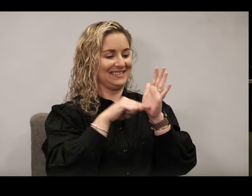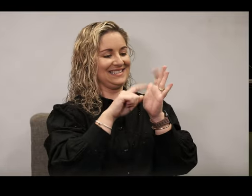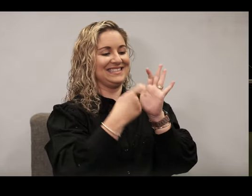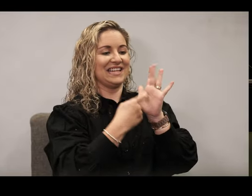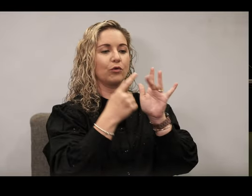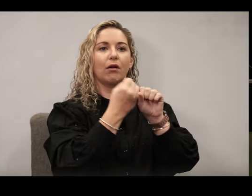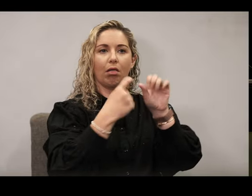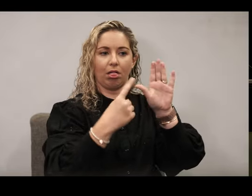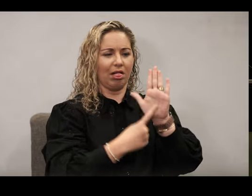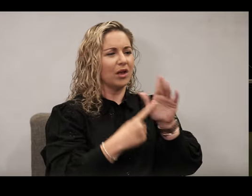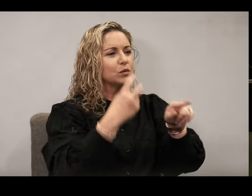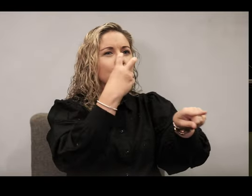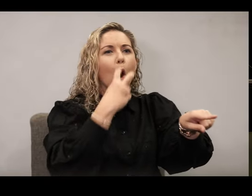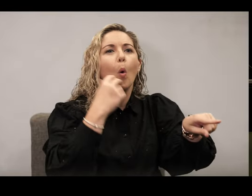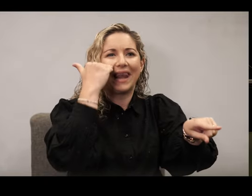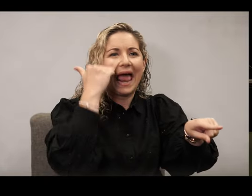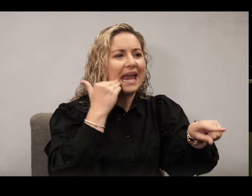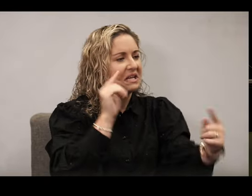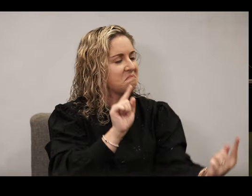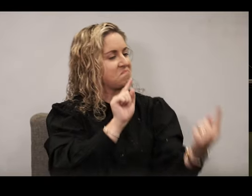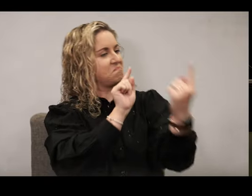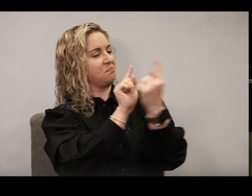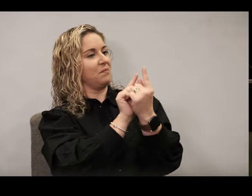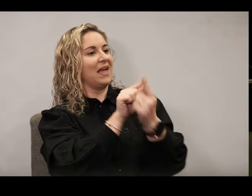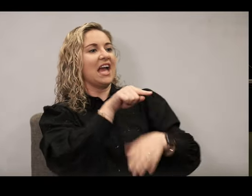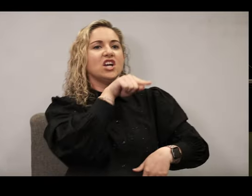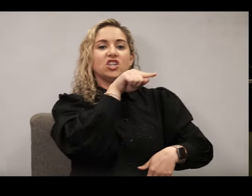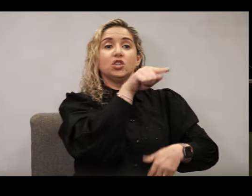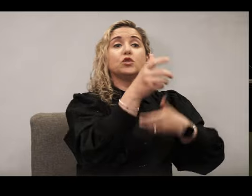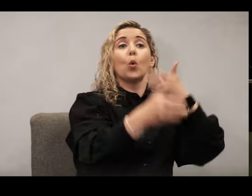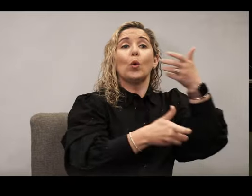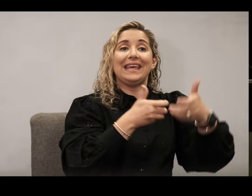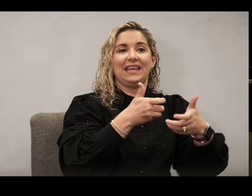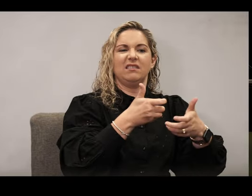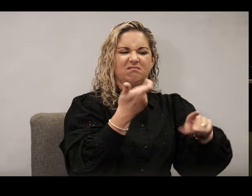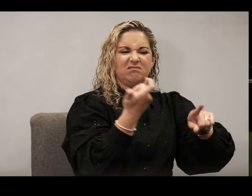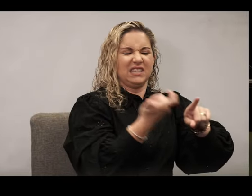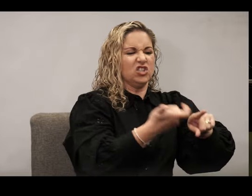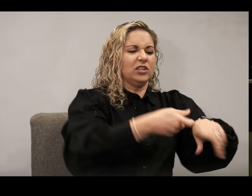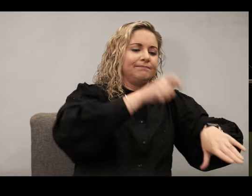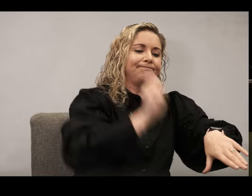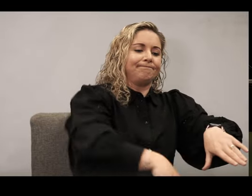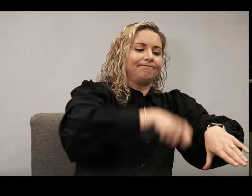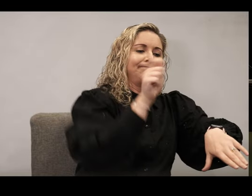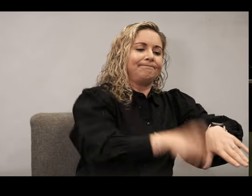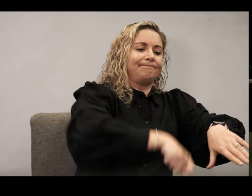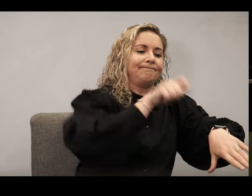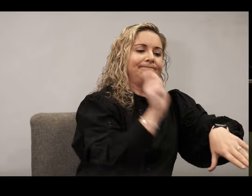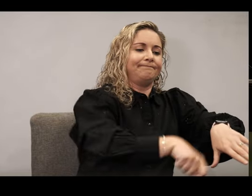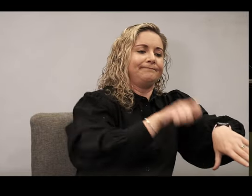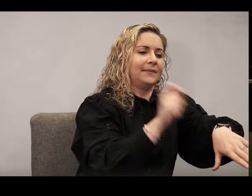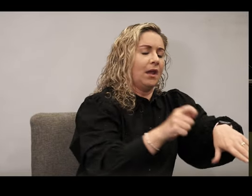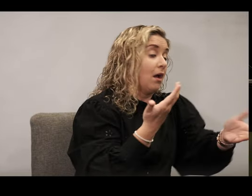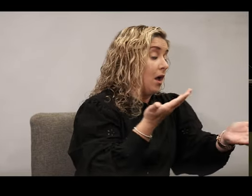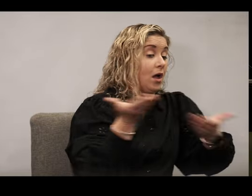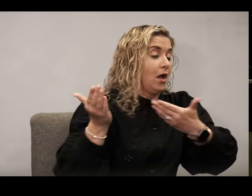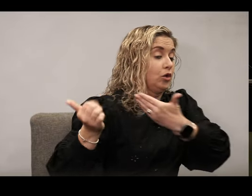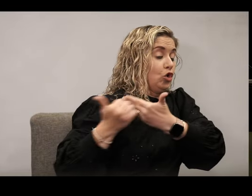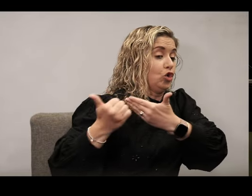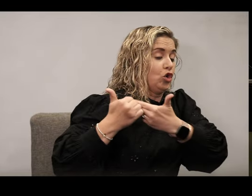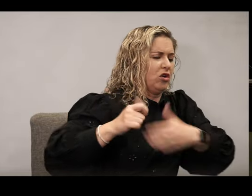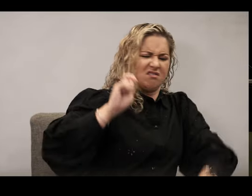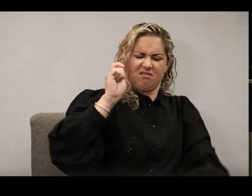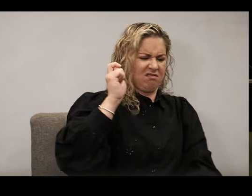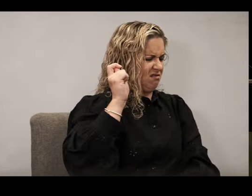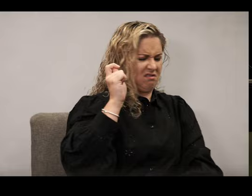she was in the kitchen. The kitchen was just by the front door, and she was chopping up chicken. So she came to the front door with a knife. And she